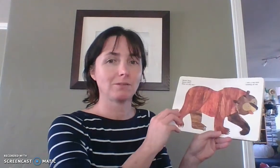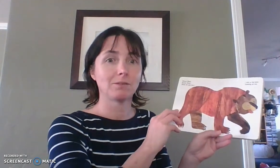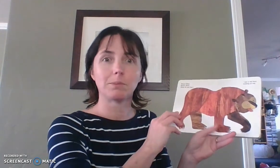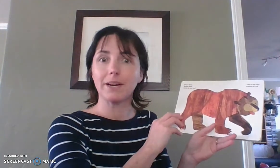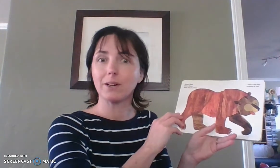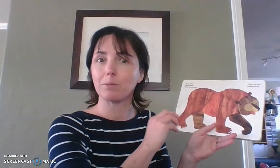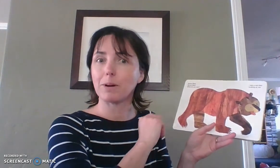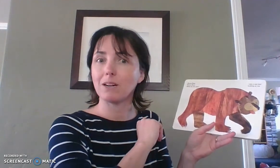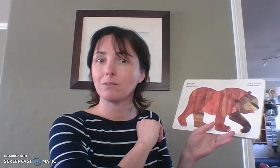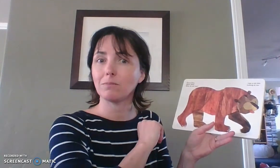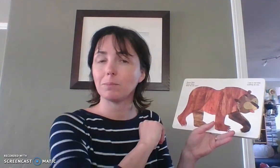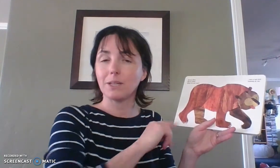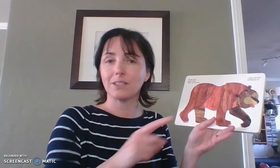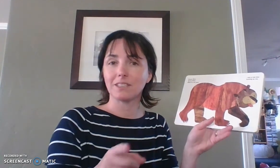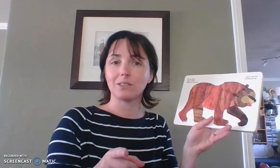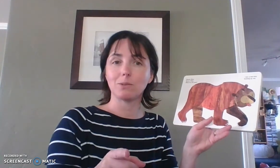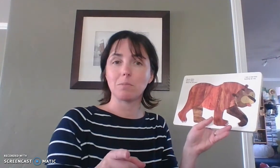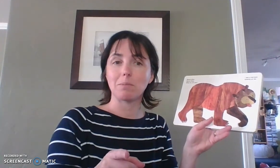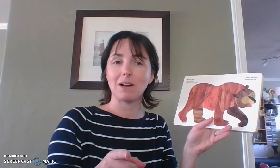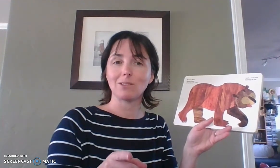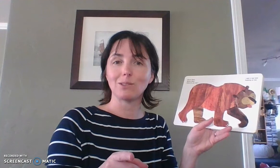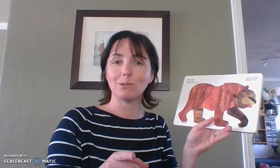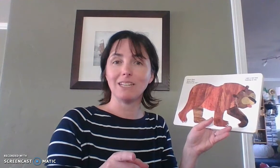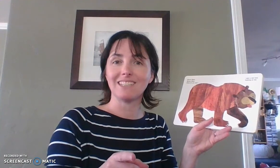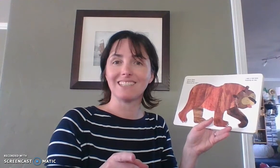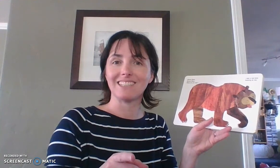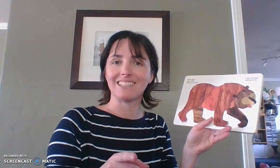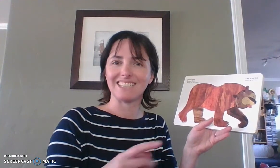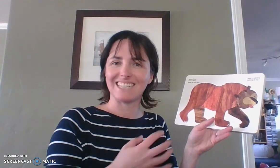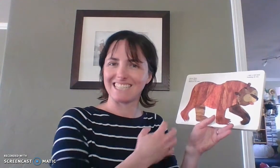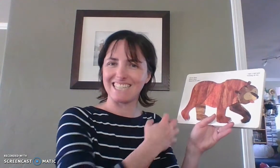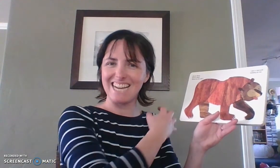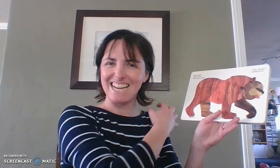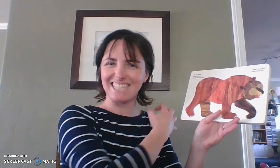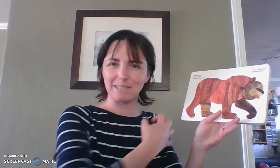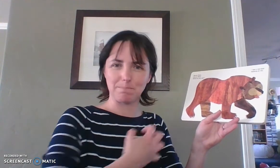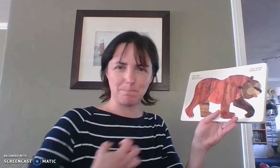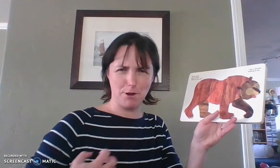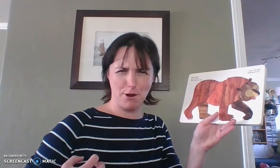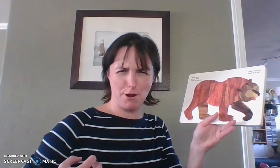Brown bear, brown bear. Did you remember how to do it? Yes,